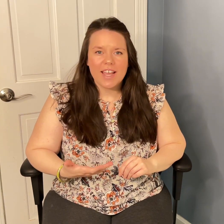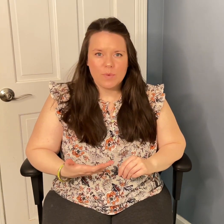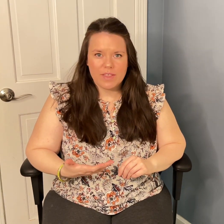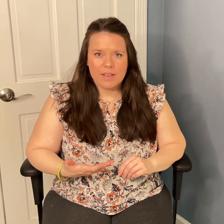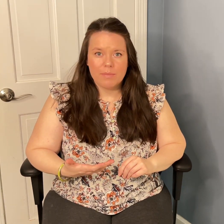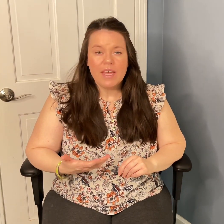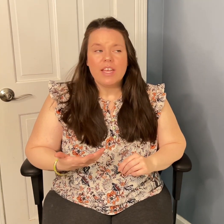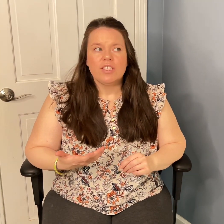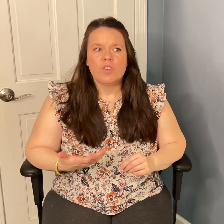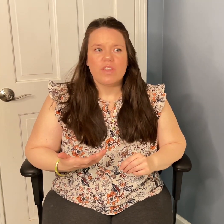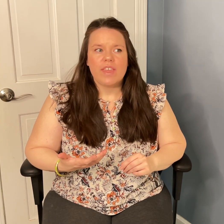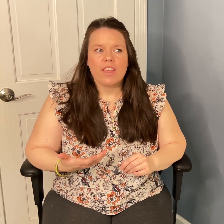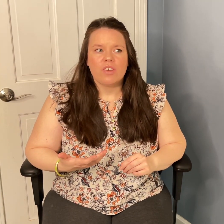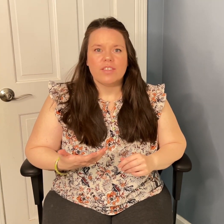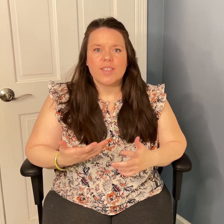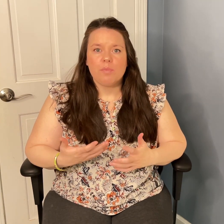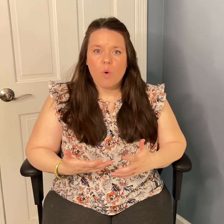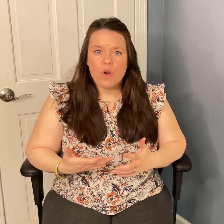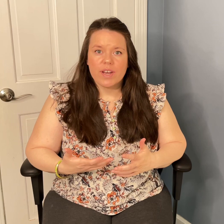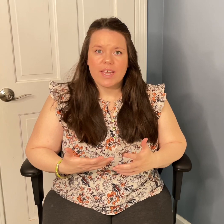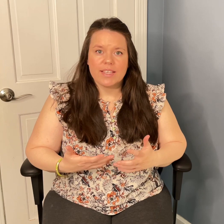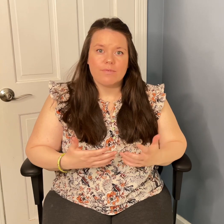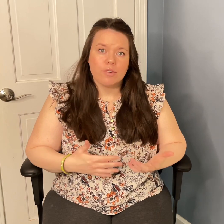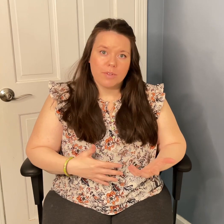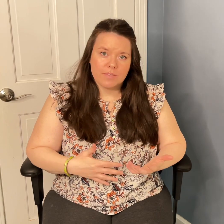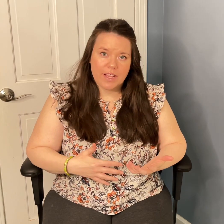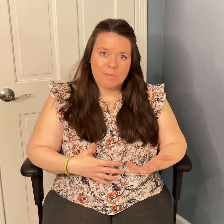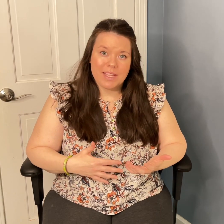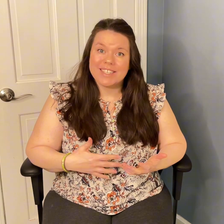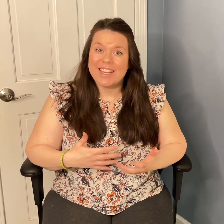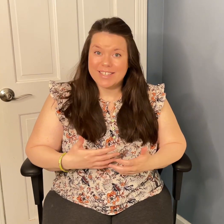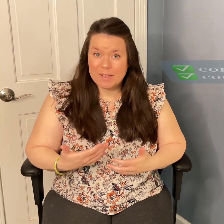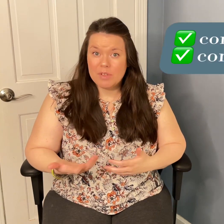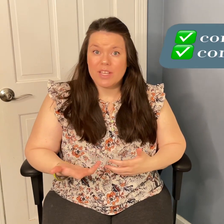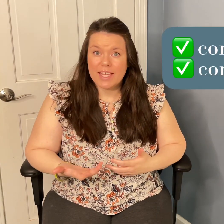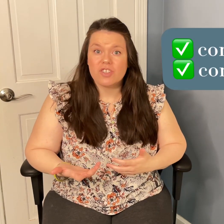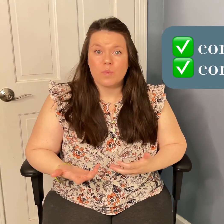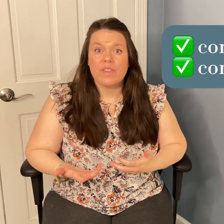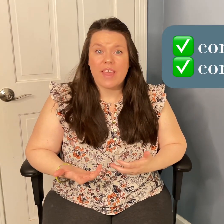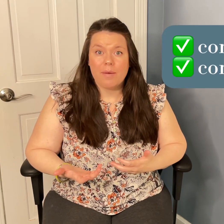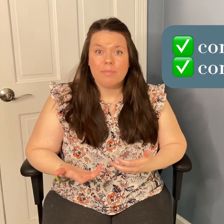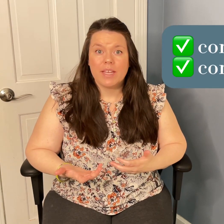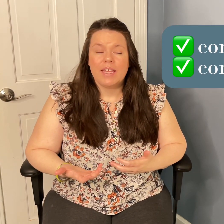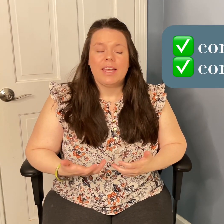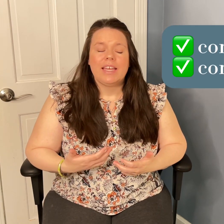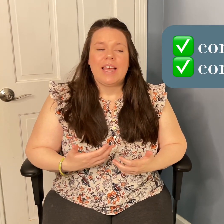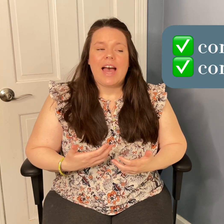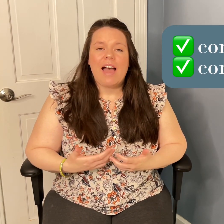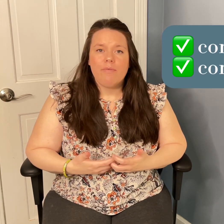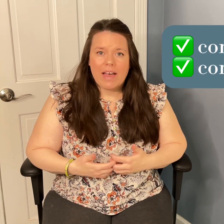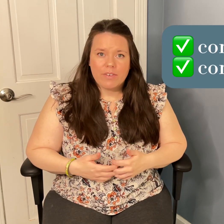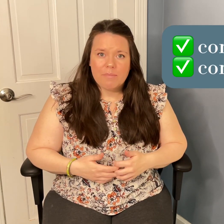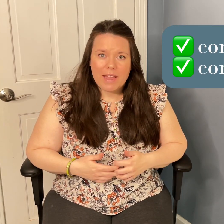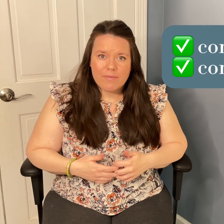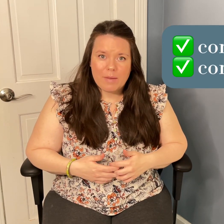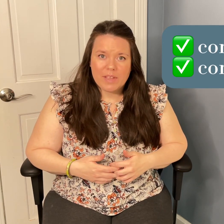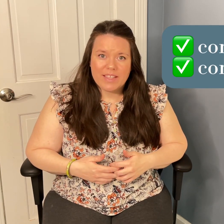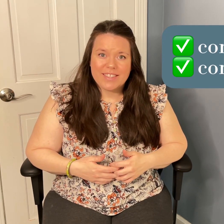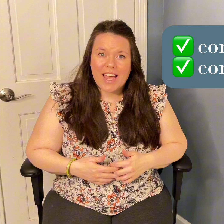with him so that they could support his verbal development and his communication with them. I've found in my family that